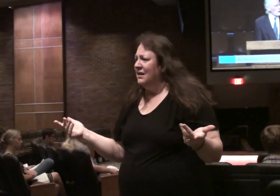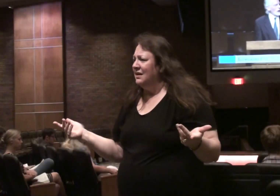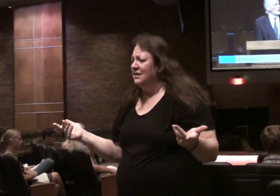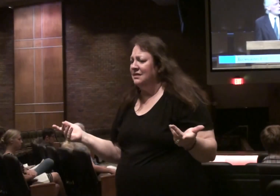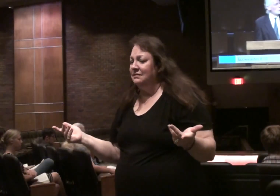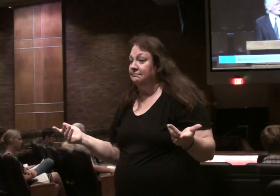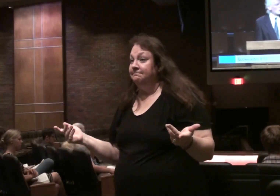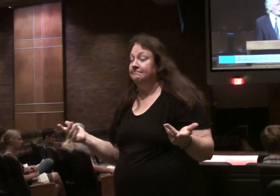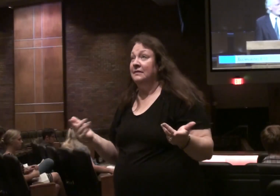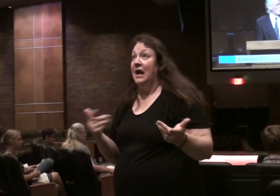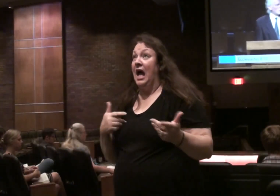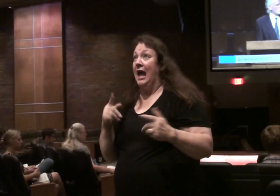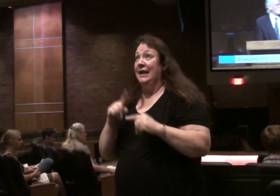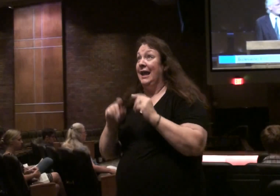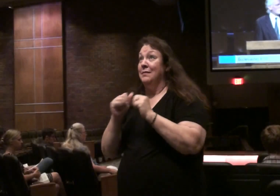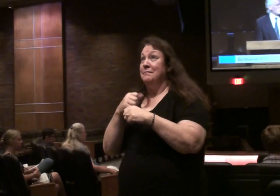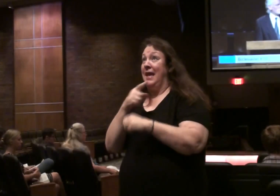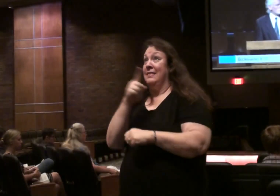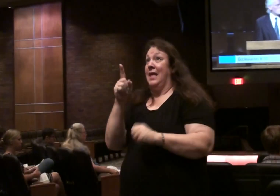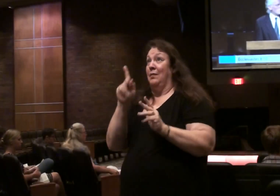But nothing I can do makes them happy.